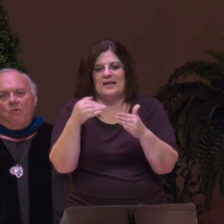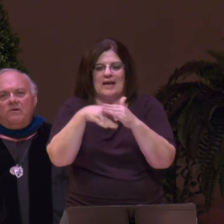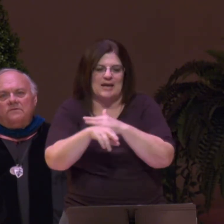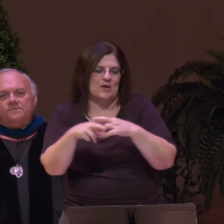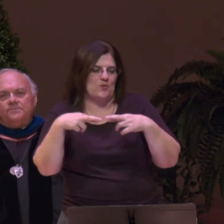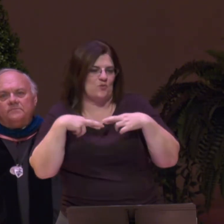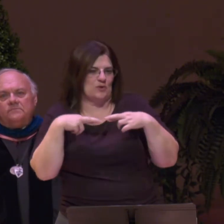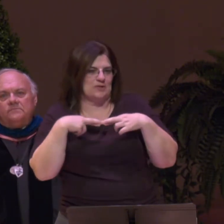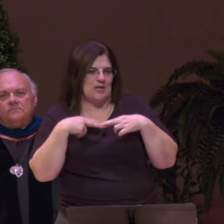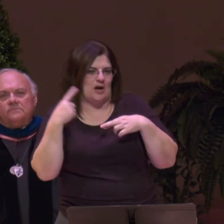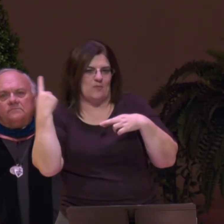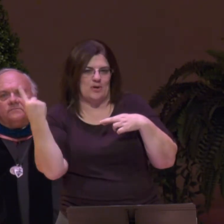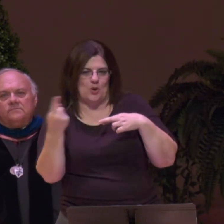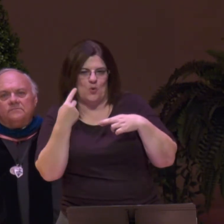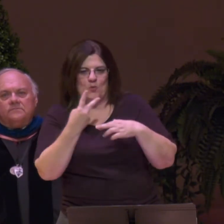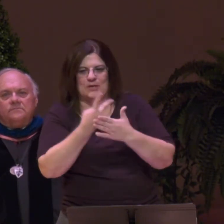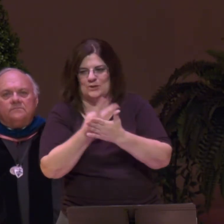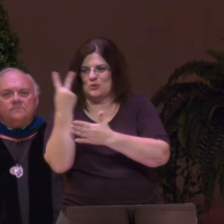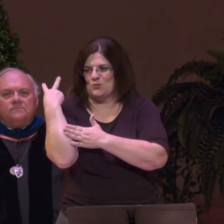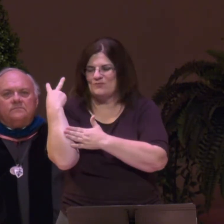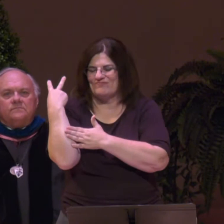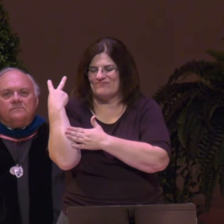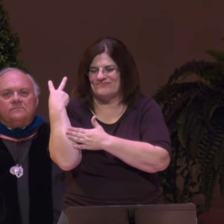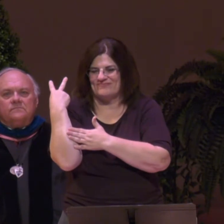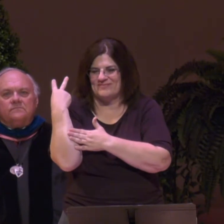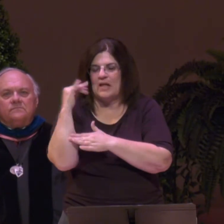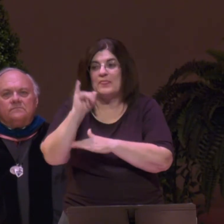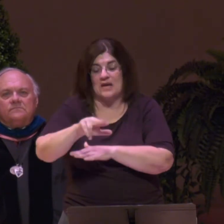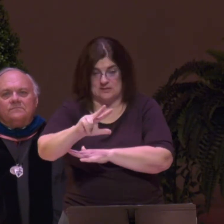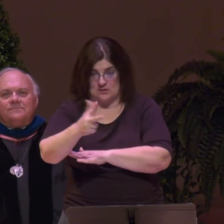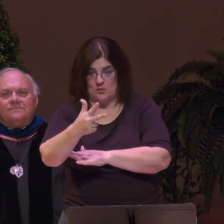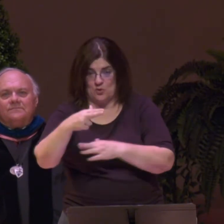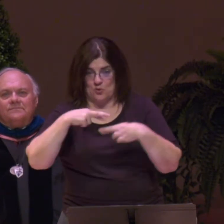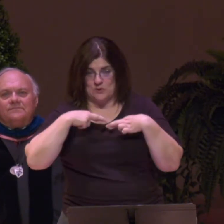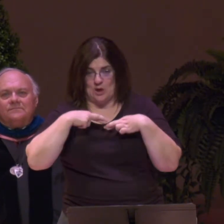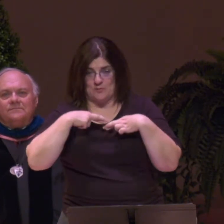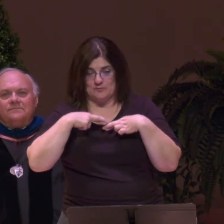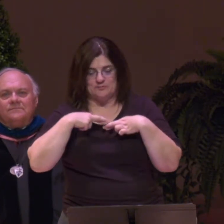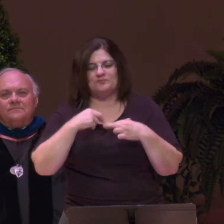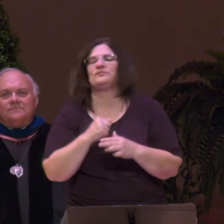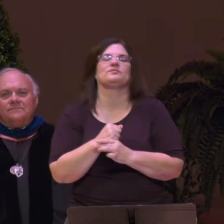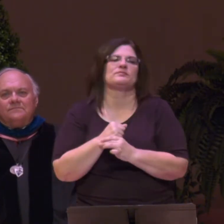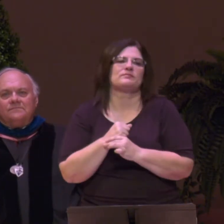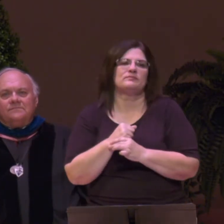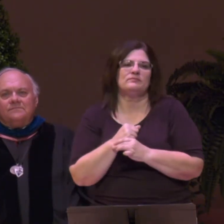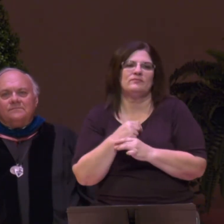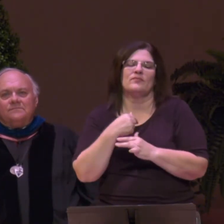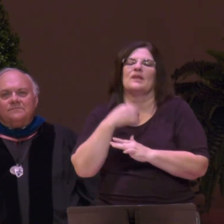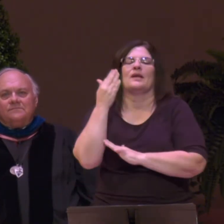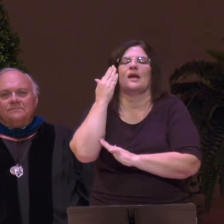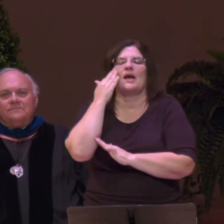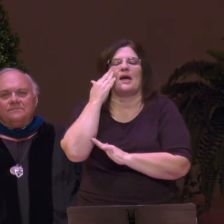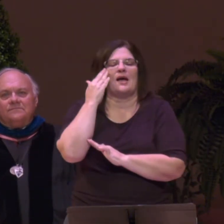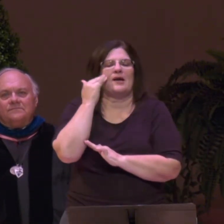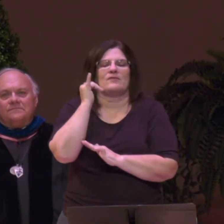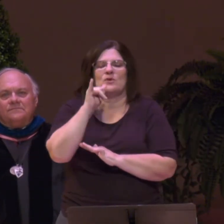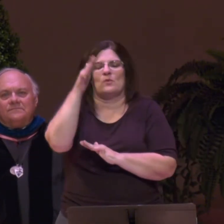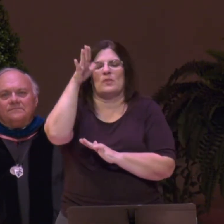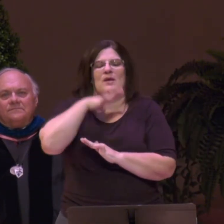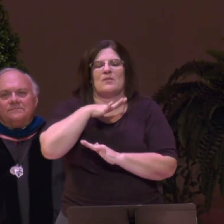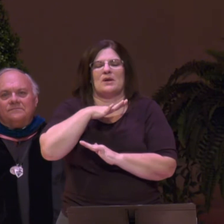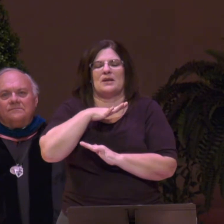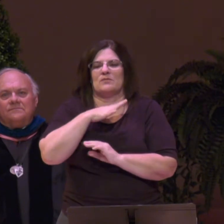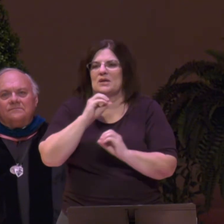only 2 weeks ago, a third retirement. I've known him to be nothing